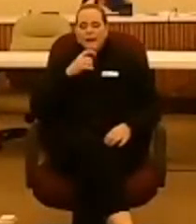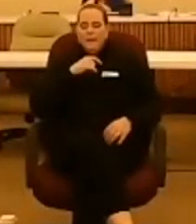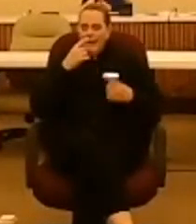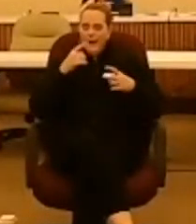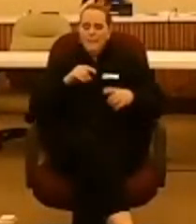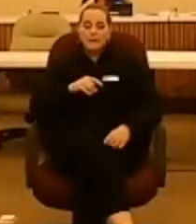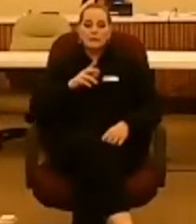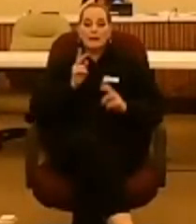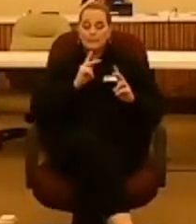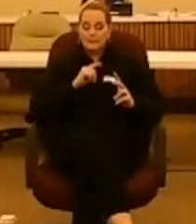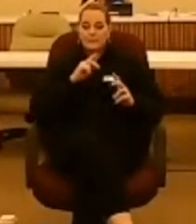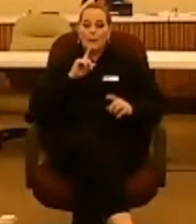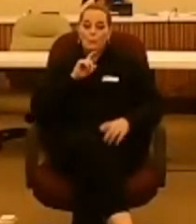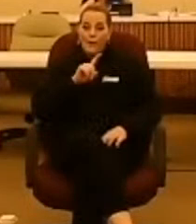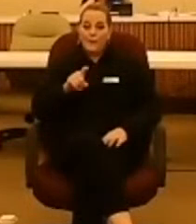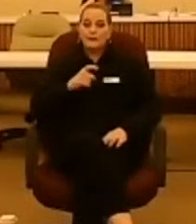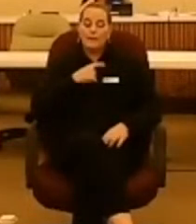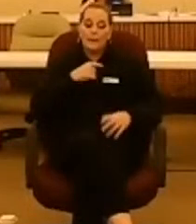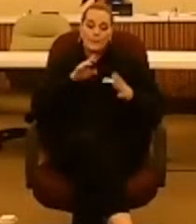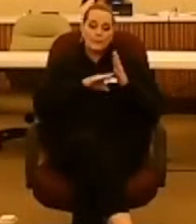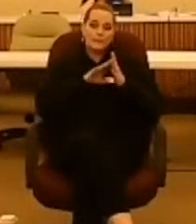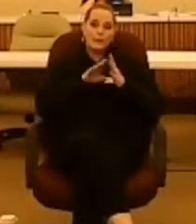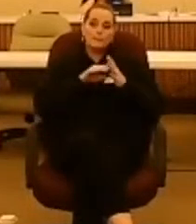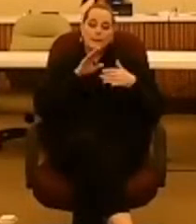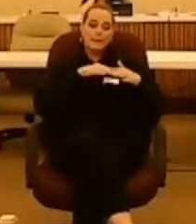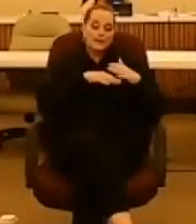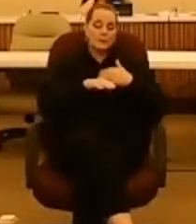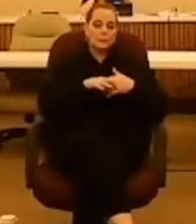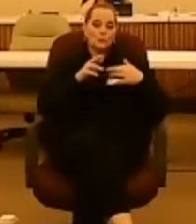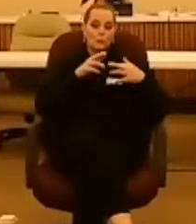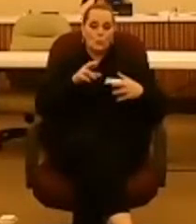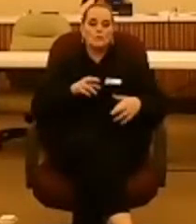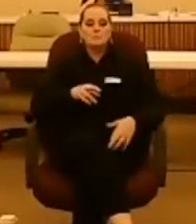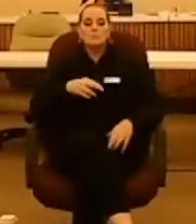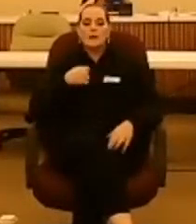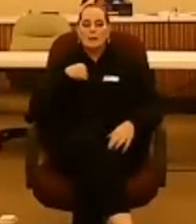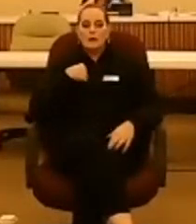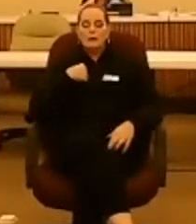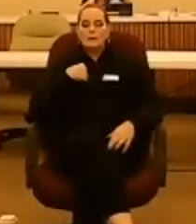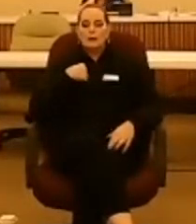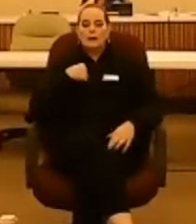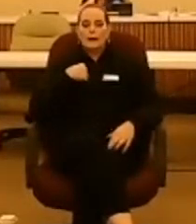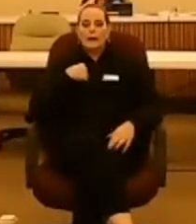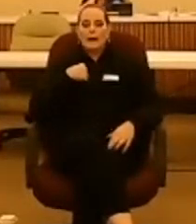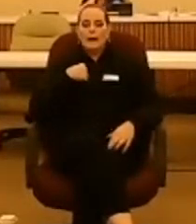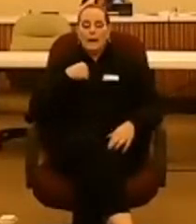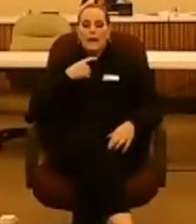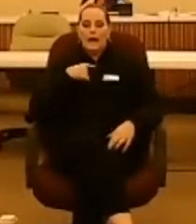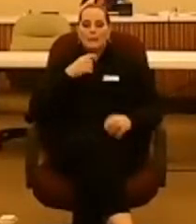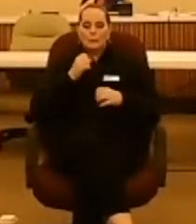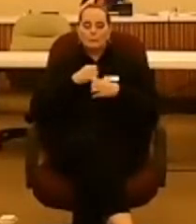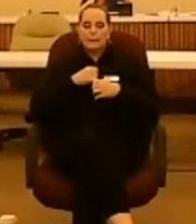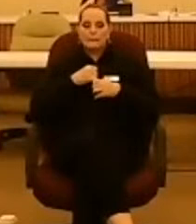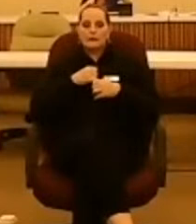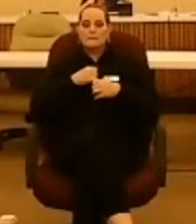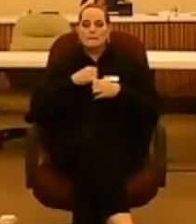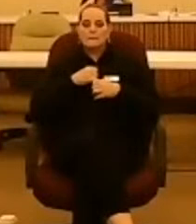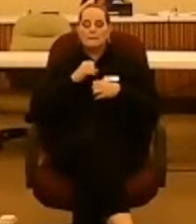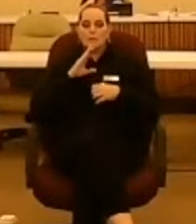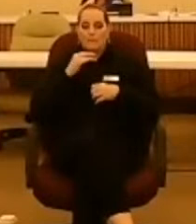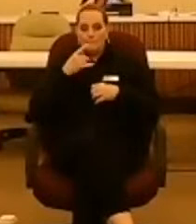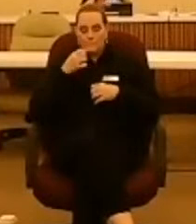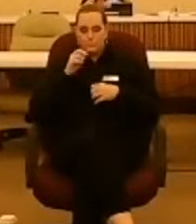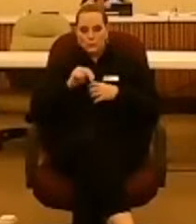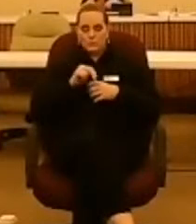there and they want to develop that and put an entrance off of the road, I would put the burden of sidewalk on them to continue the sidewalk to